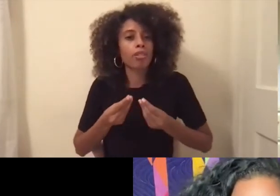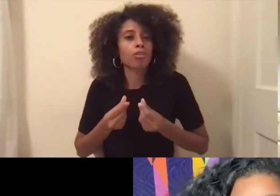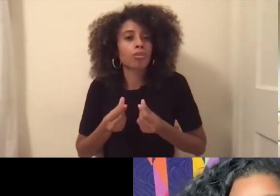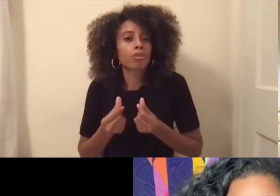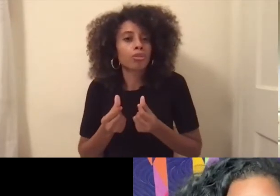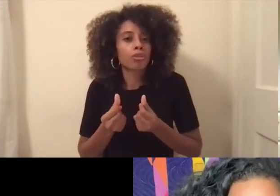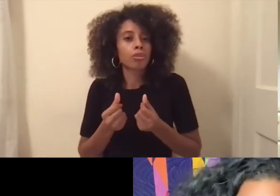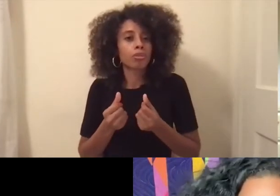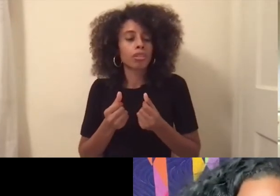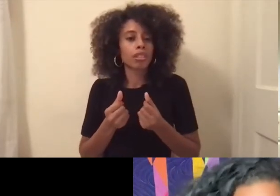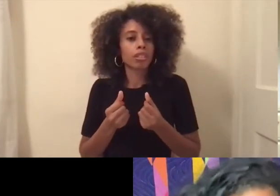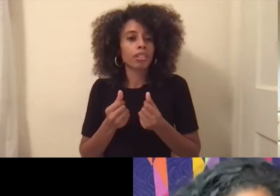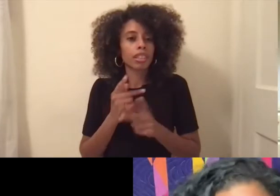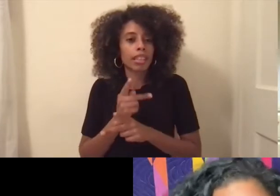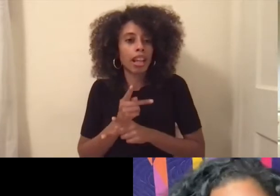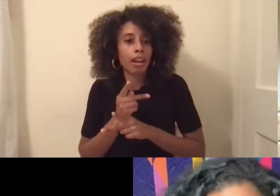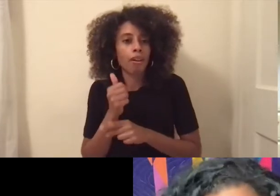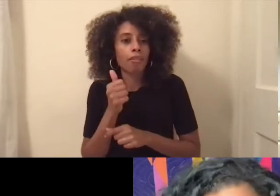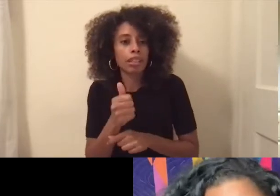Yes.